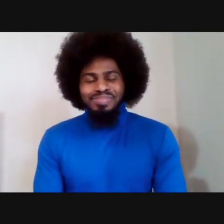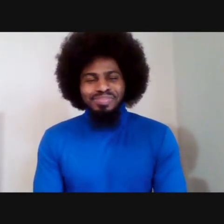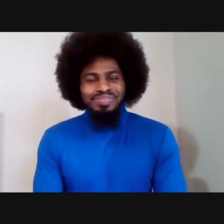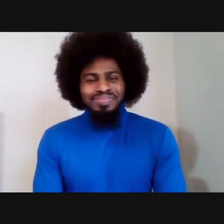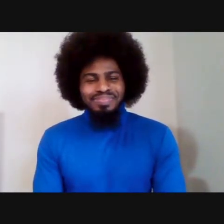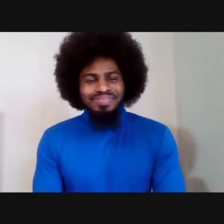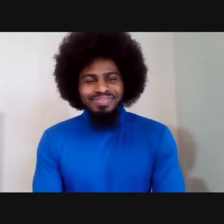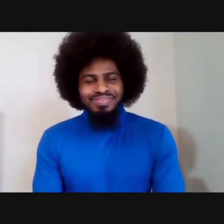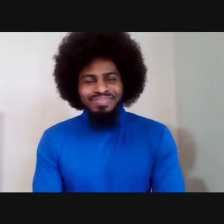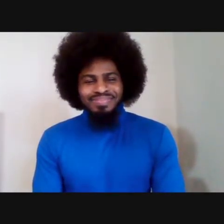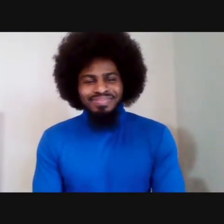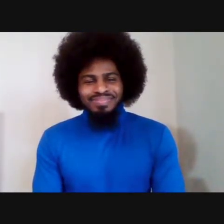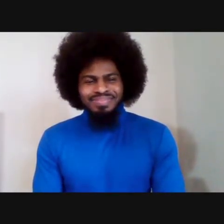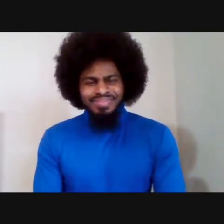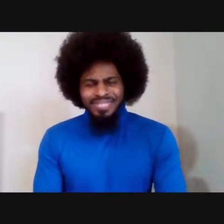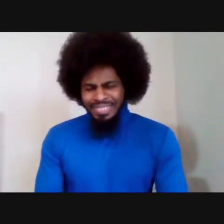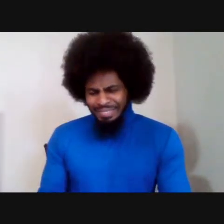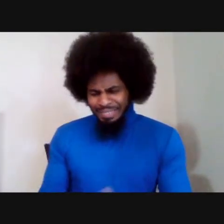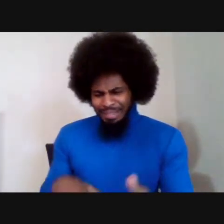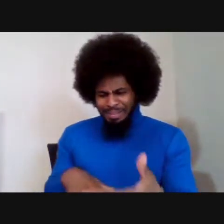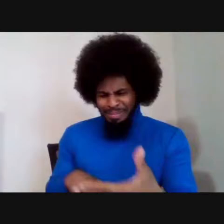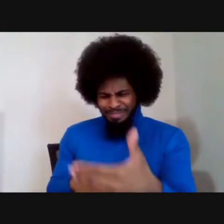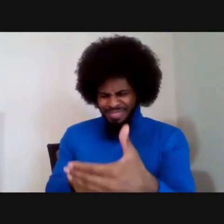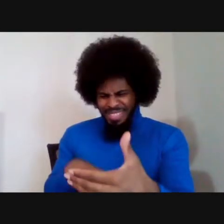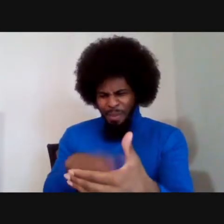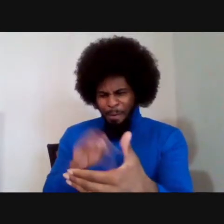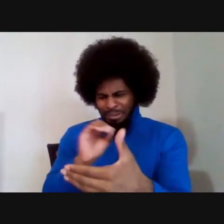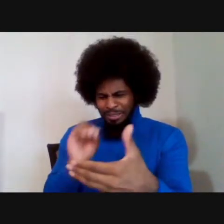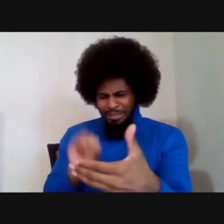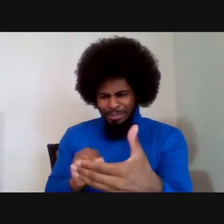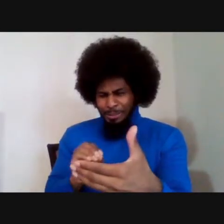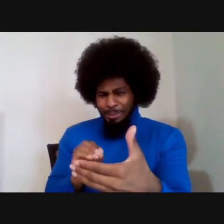Whoop. Something percent something in it.